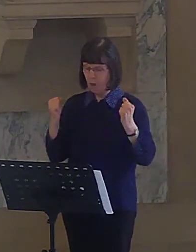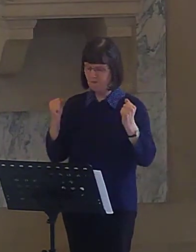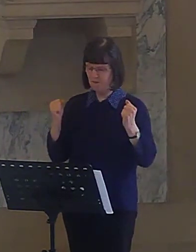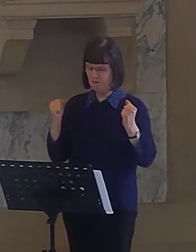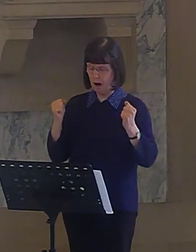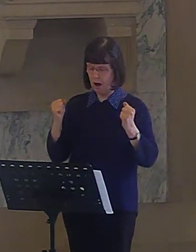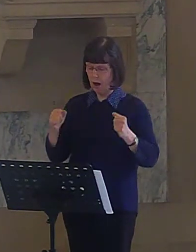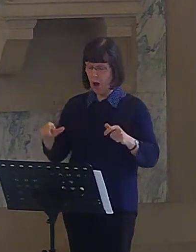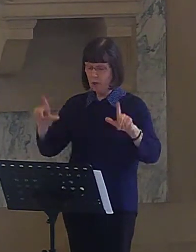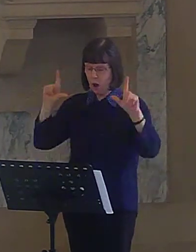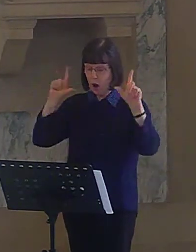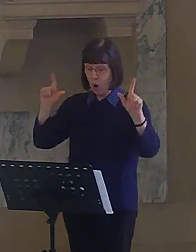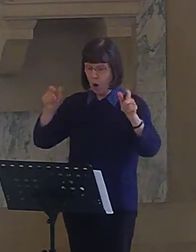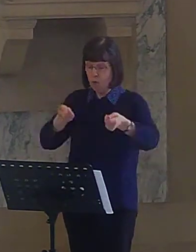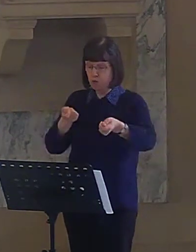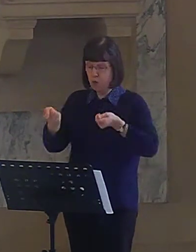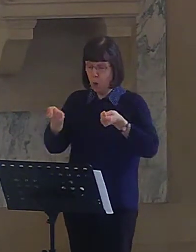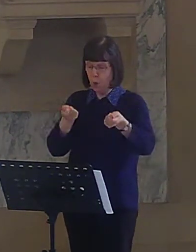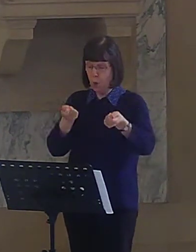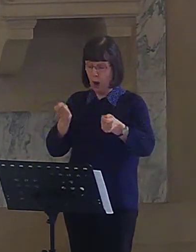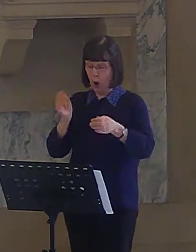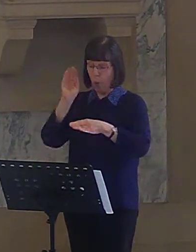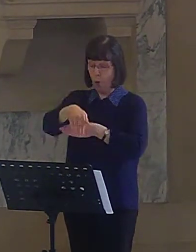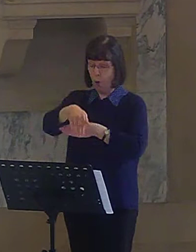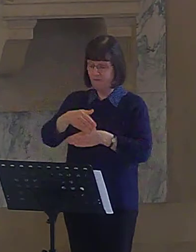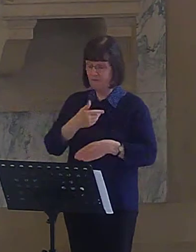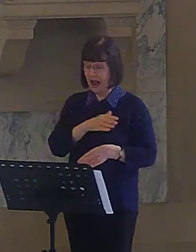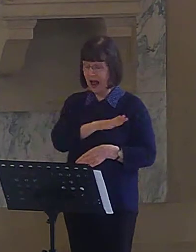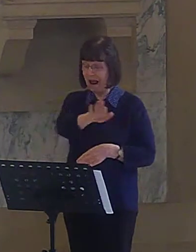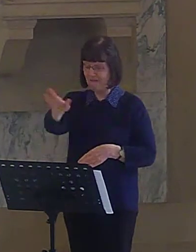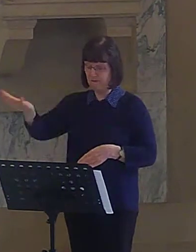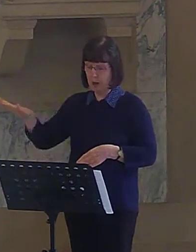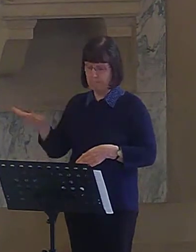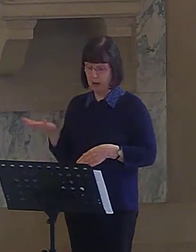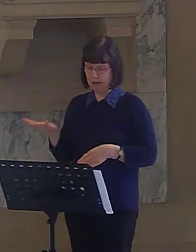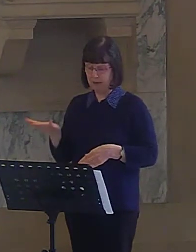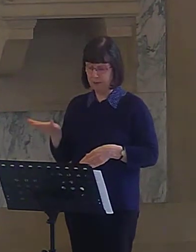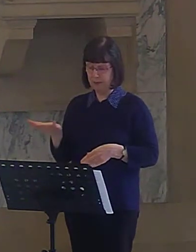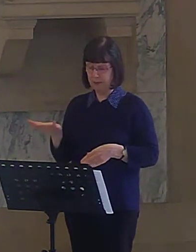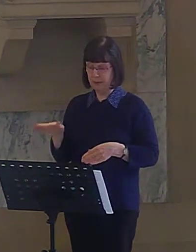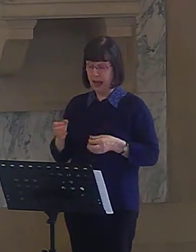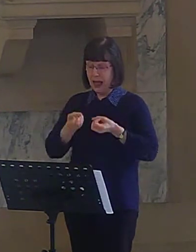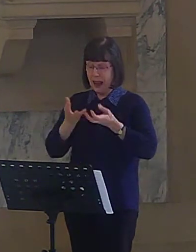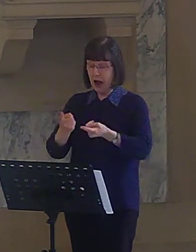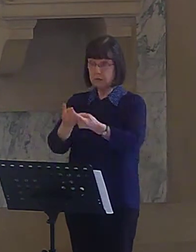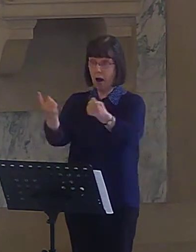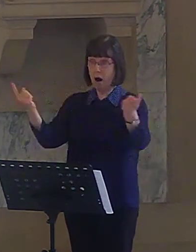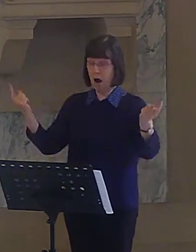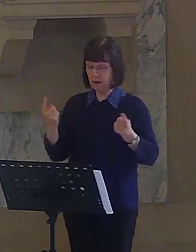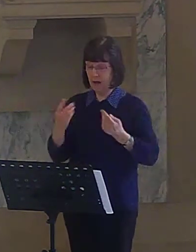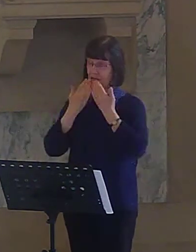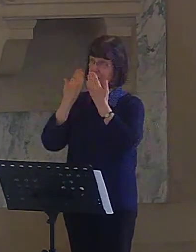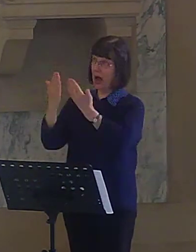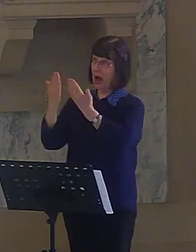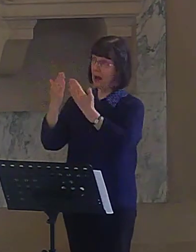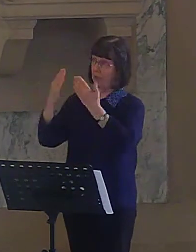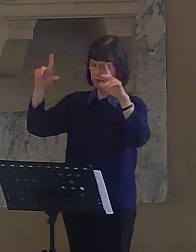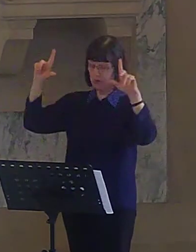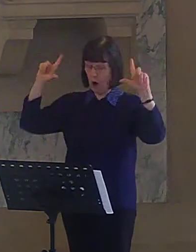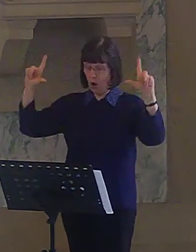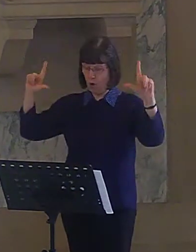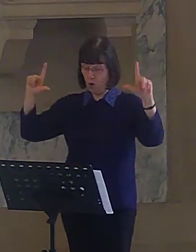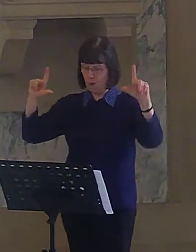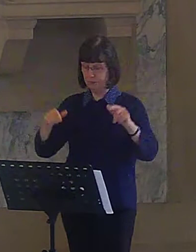is powerful. The Lord rules over everybody. Let us thank the Lord.